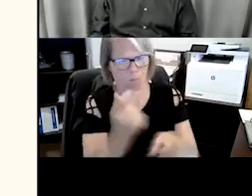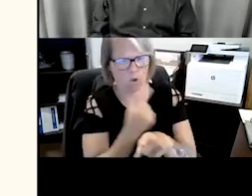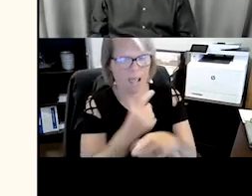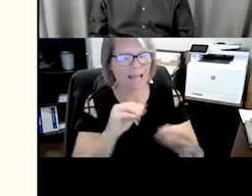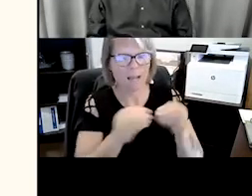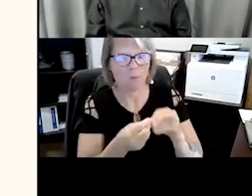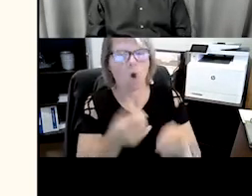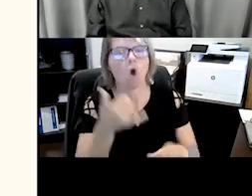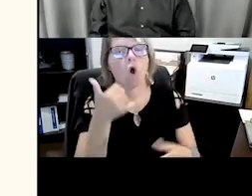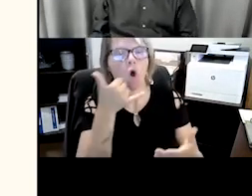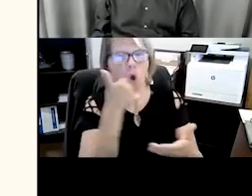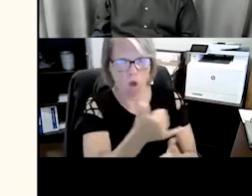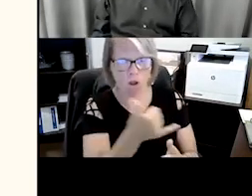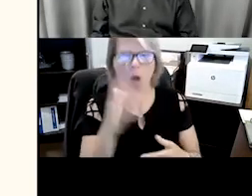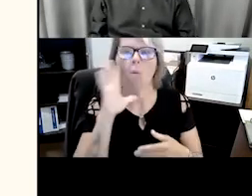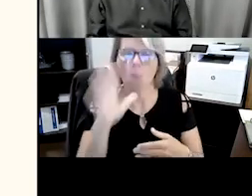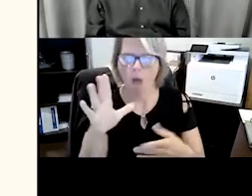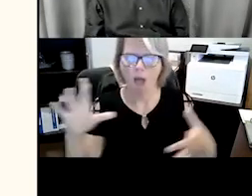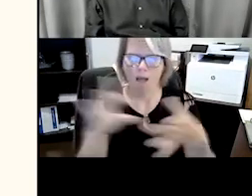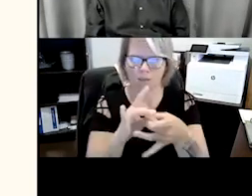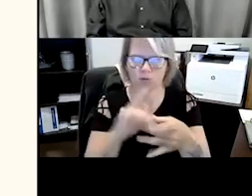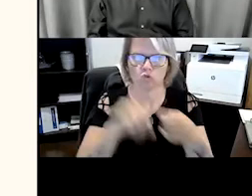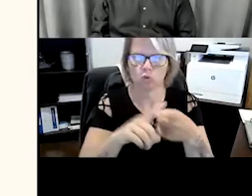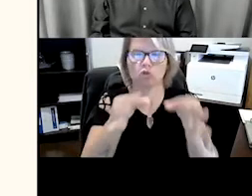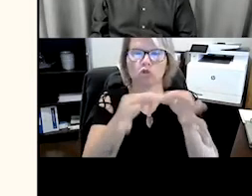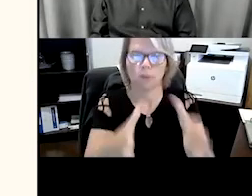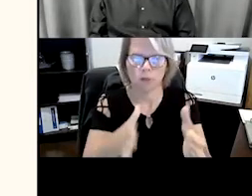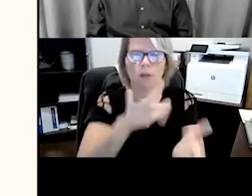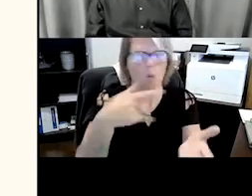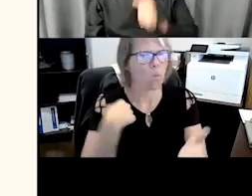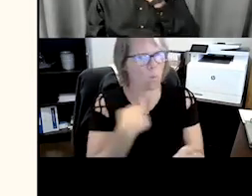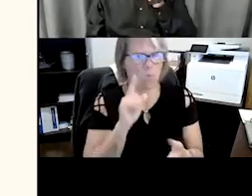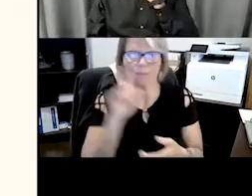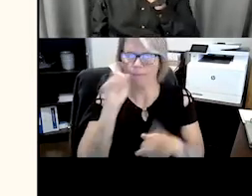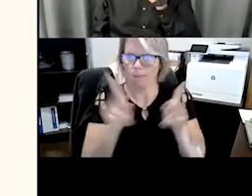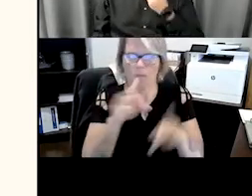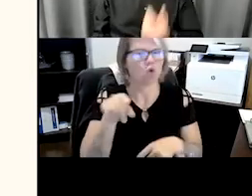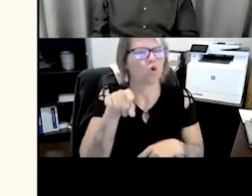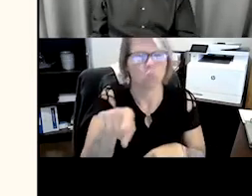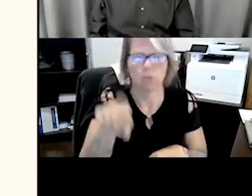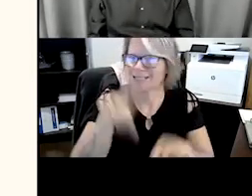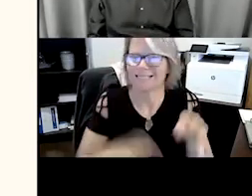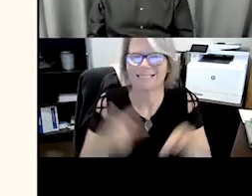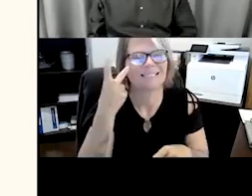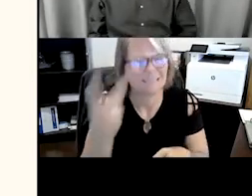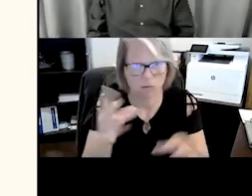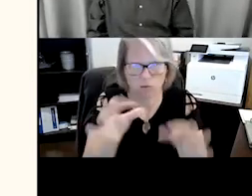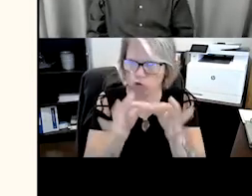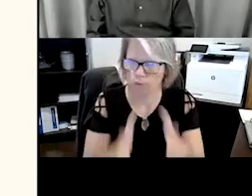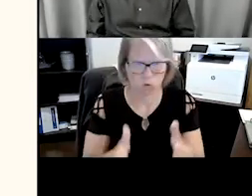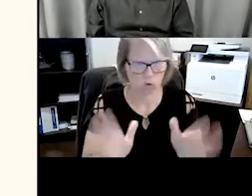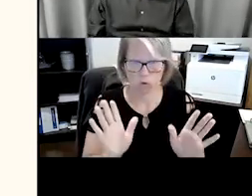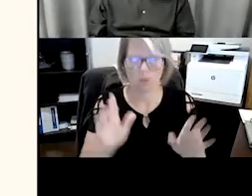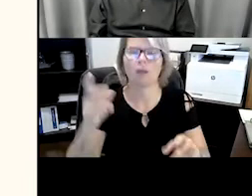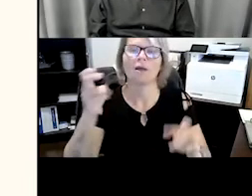to call the company directly. What you do is you would call our phone number, and if it's our video phone, you'll be automatically connected with